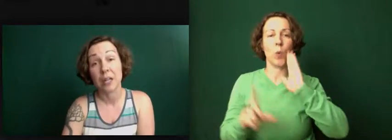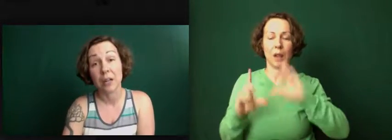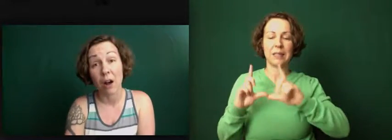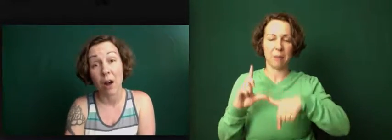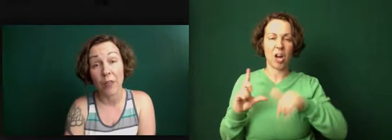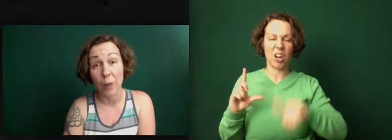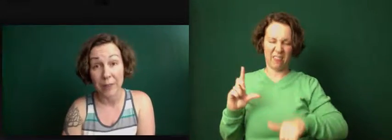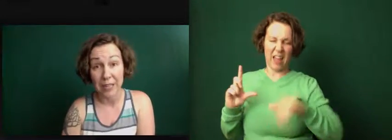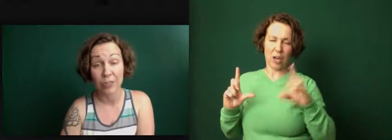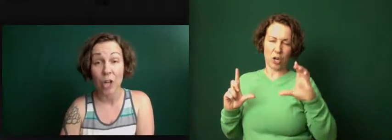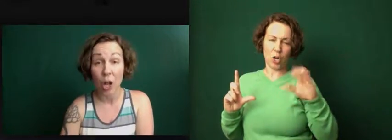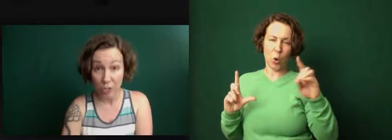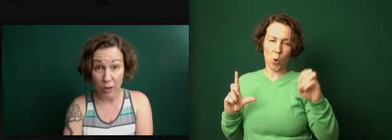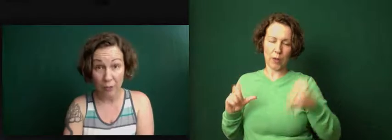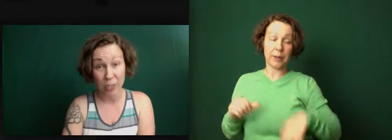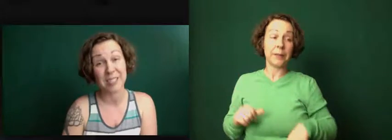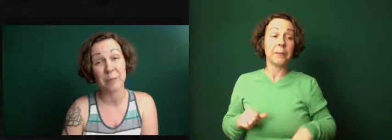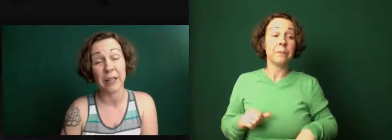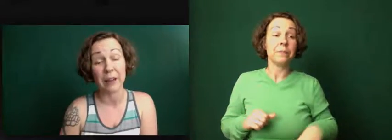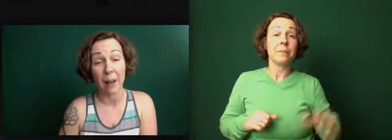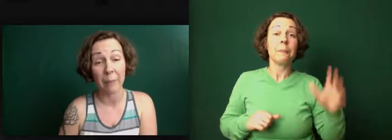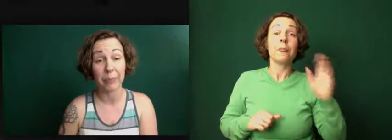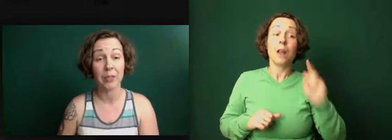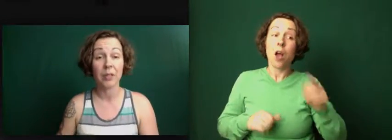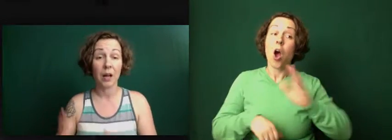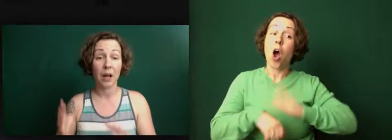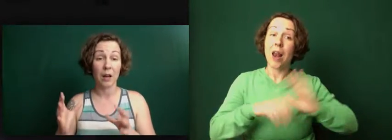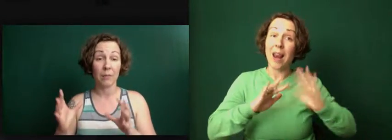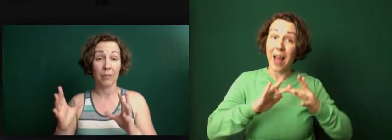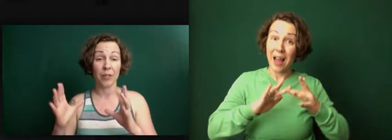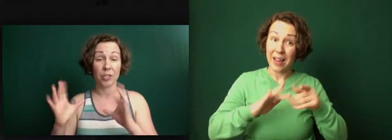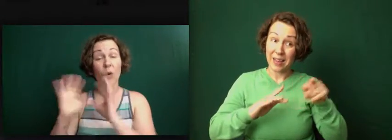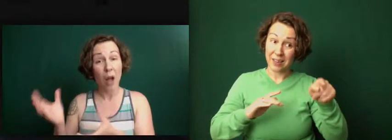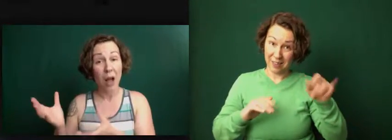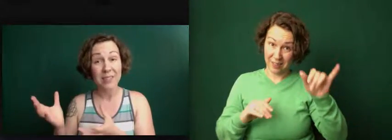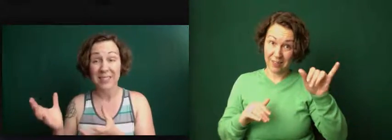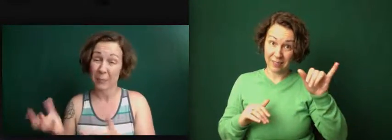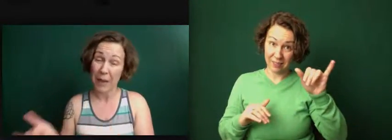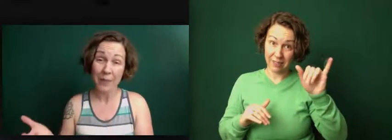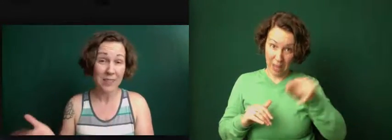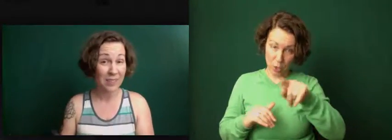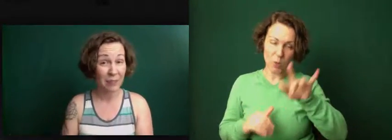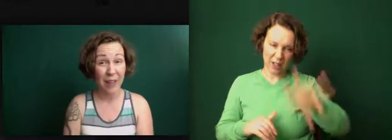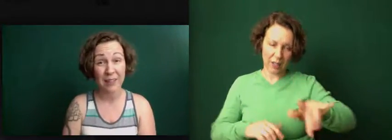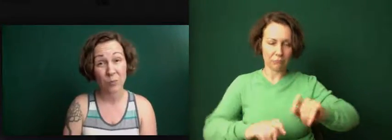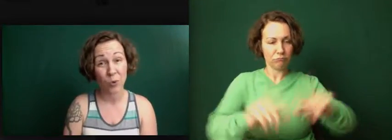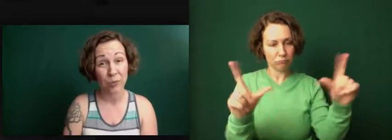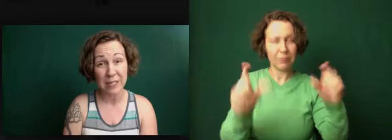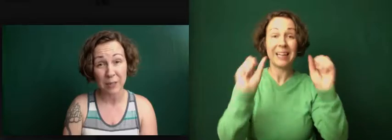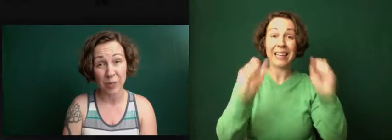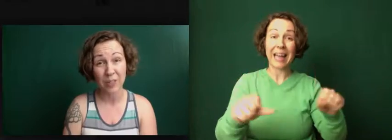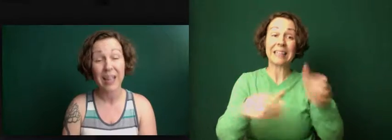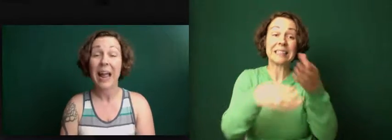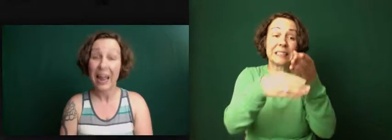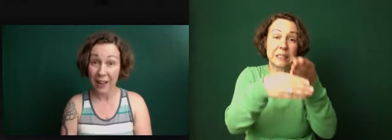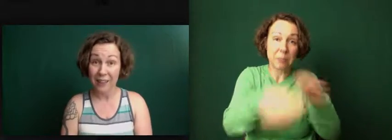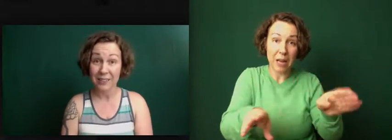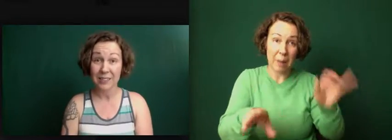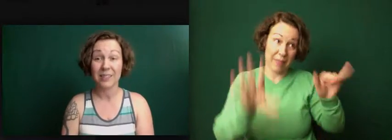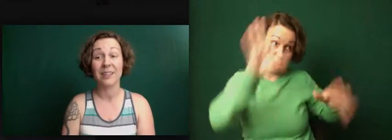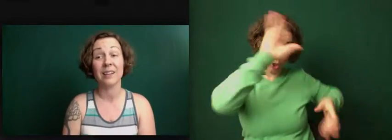And when you look on the website, there's also an option to split up the total cost into payments if that is more